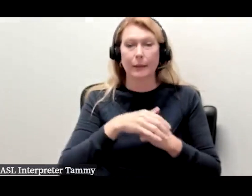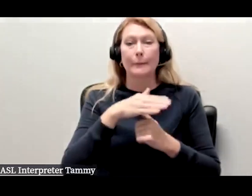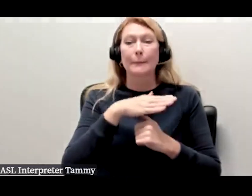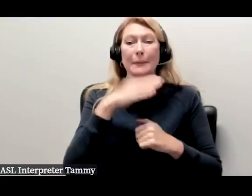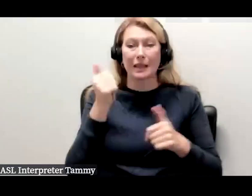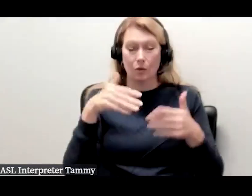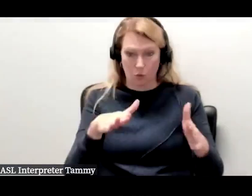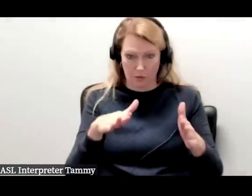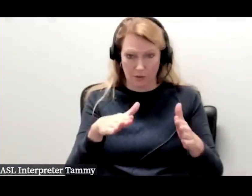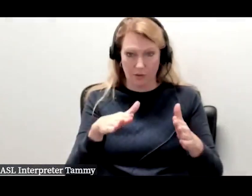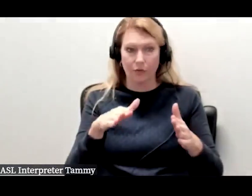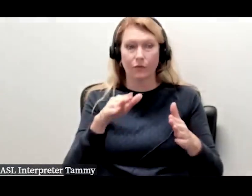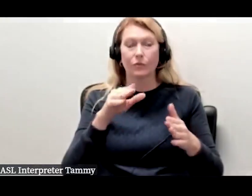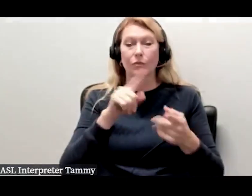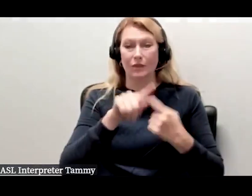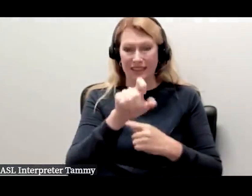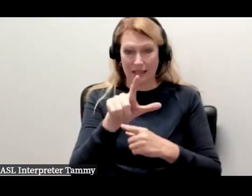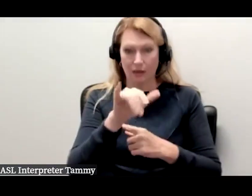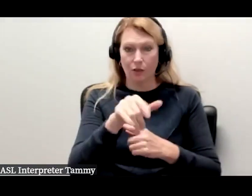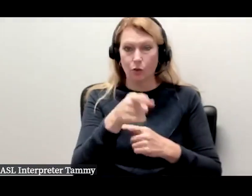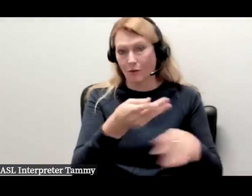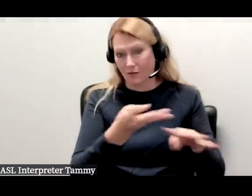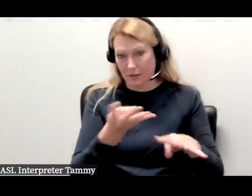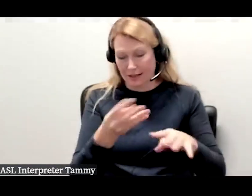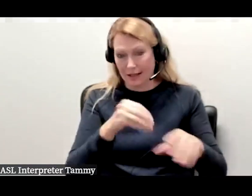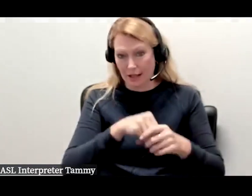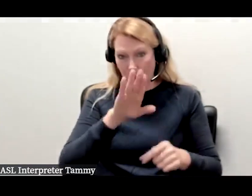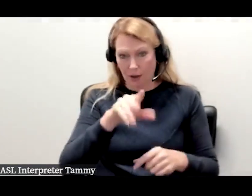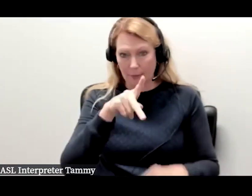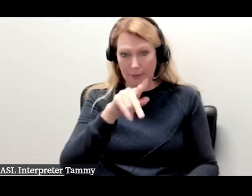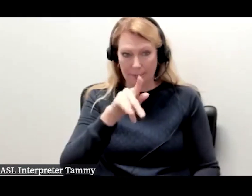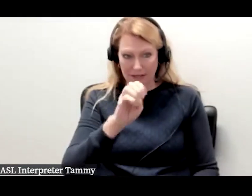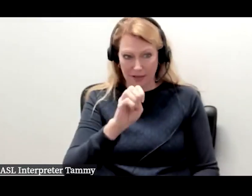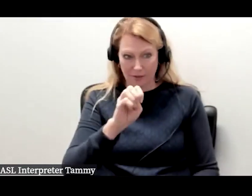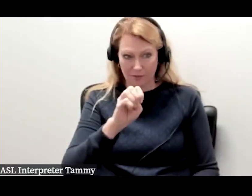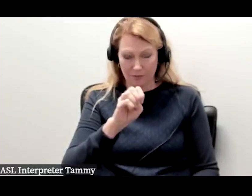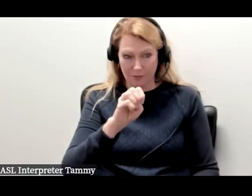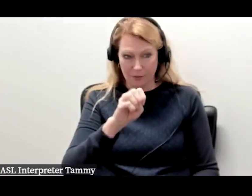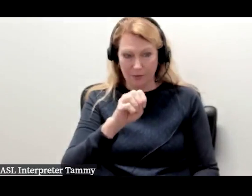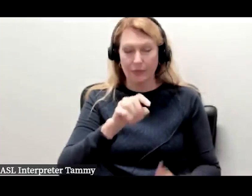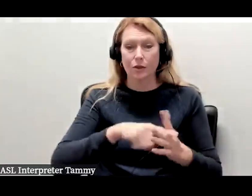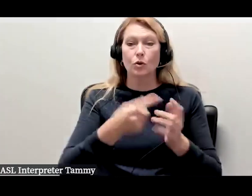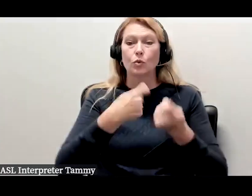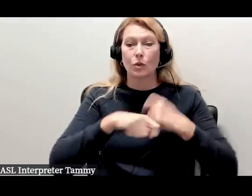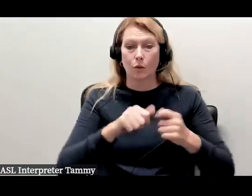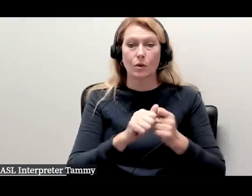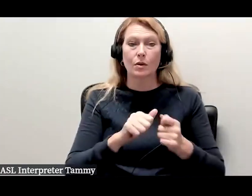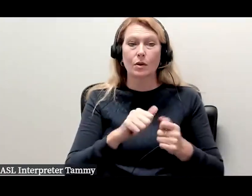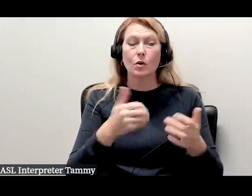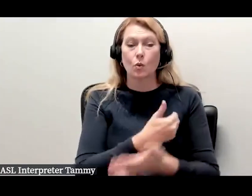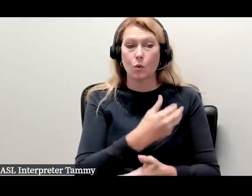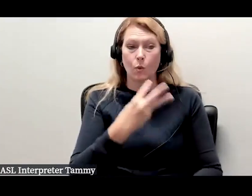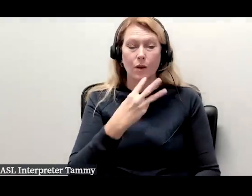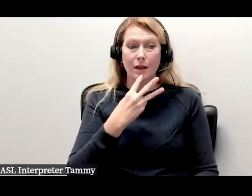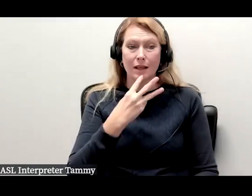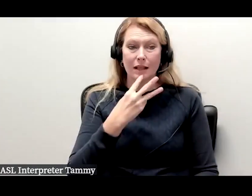you're that you're flushing water that's in your pipes then and starting to replace it with new water from the distribution system is when